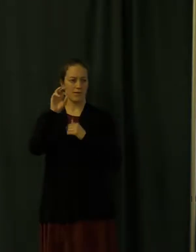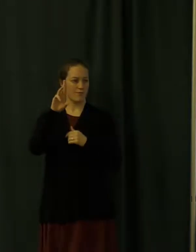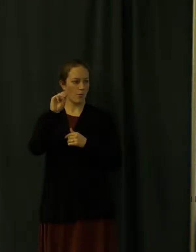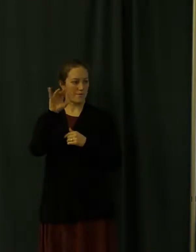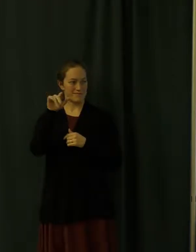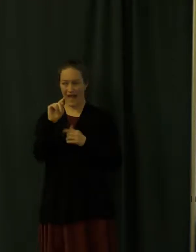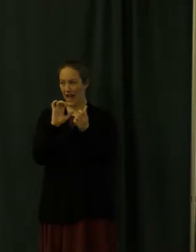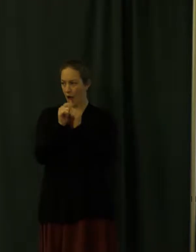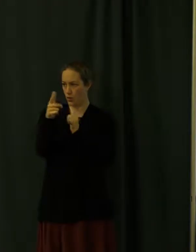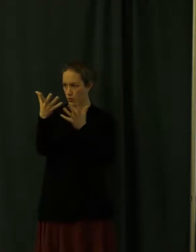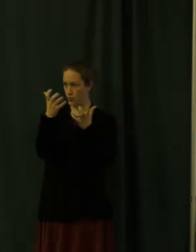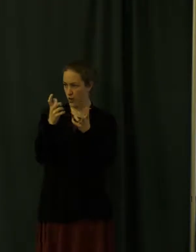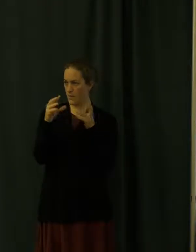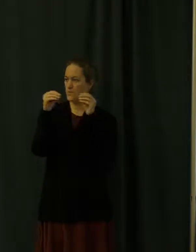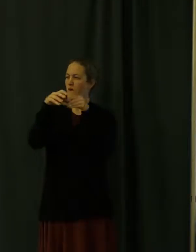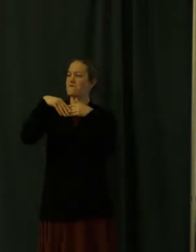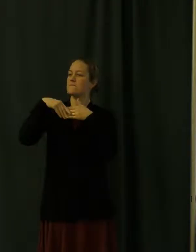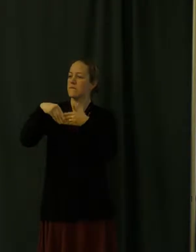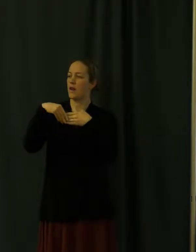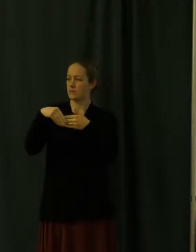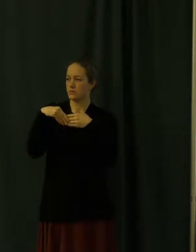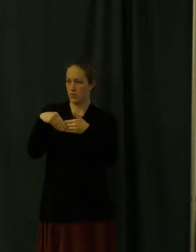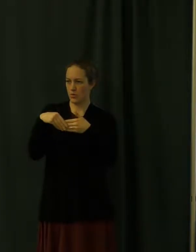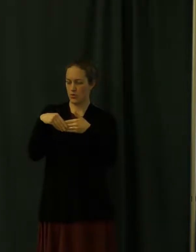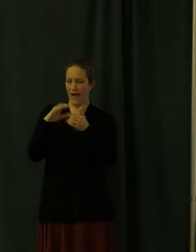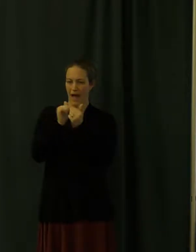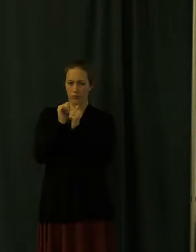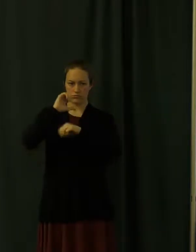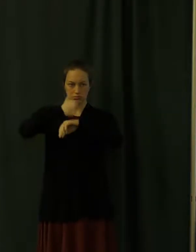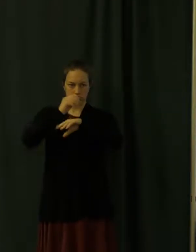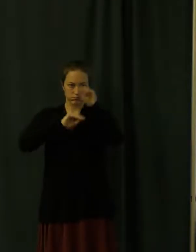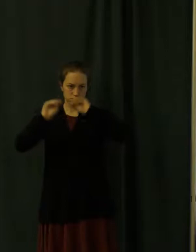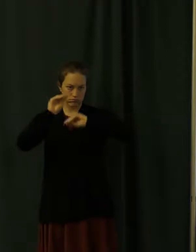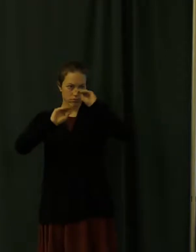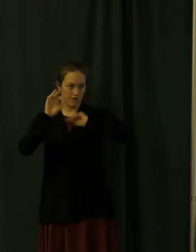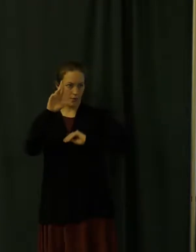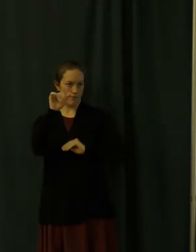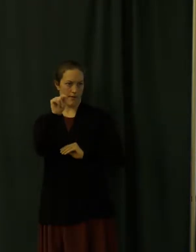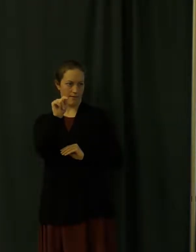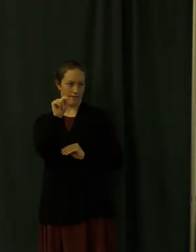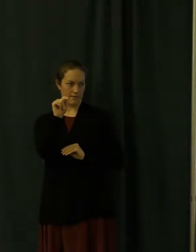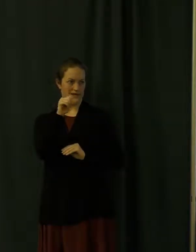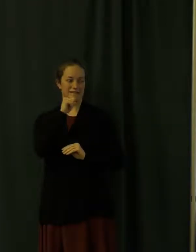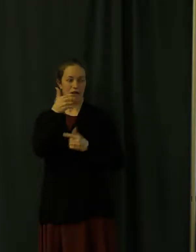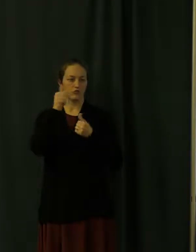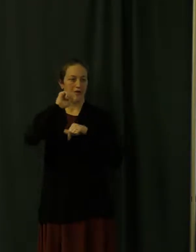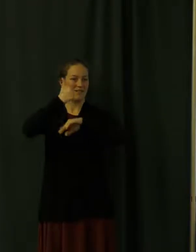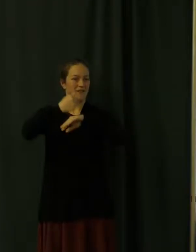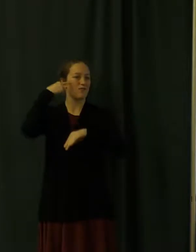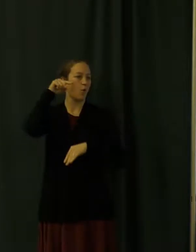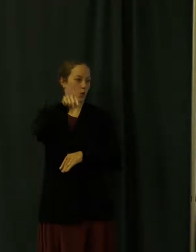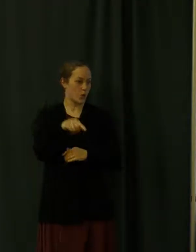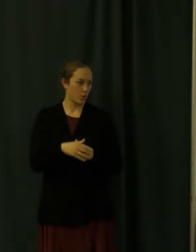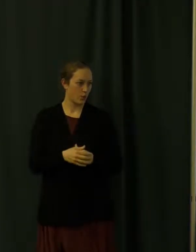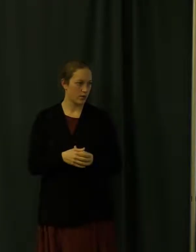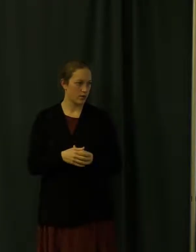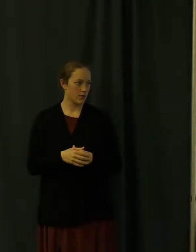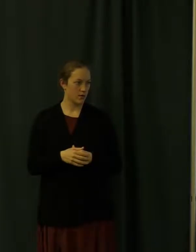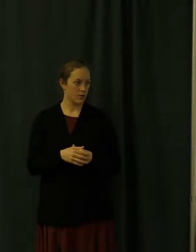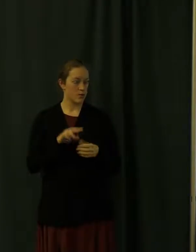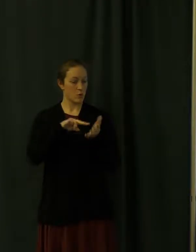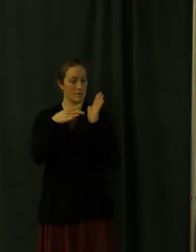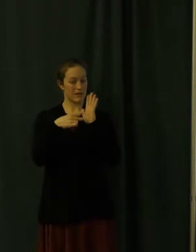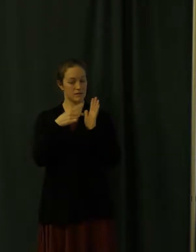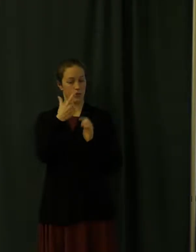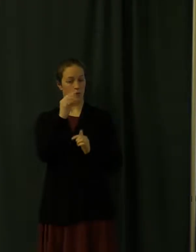very flexible. Yes. In how you format, and it doesn't try to align it for you. Okay. So would Google